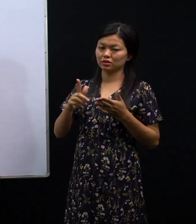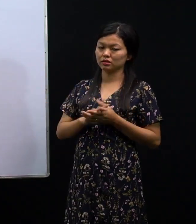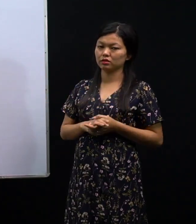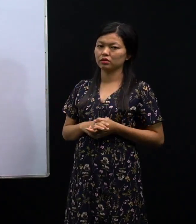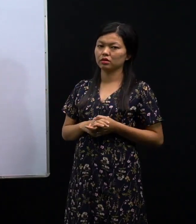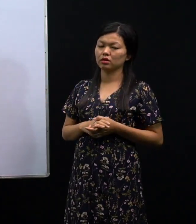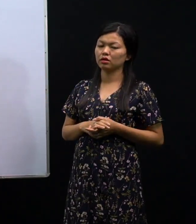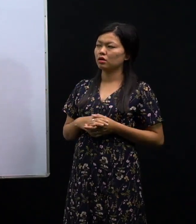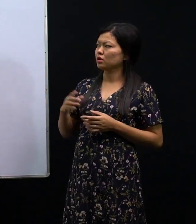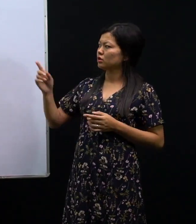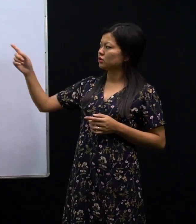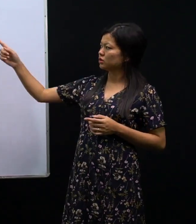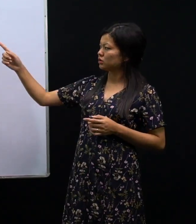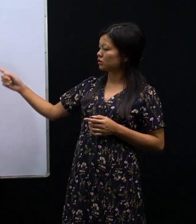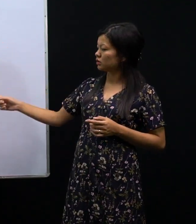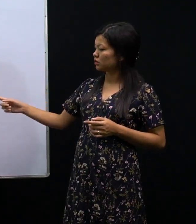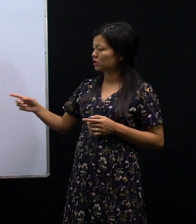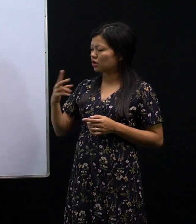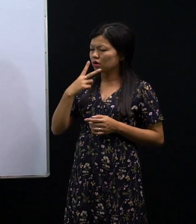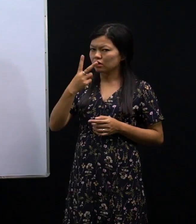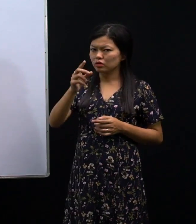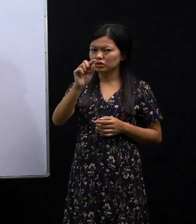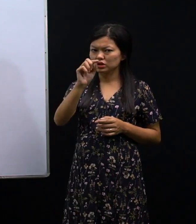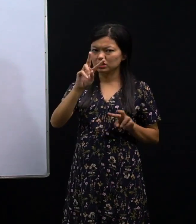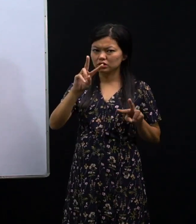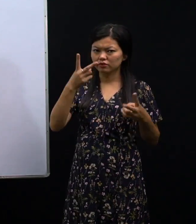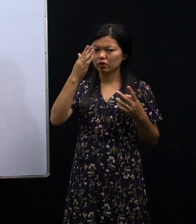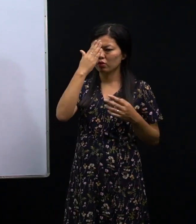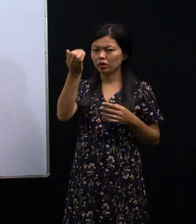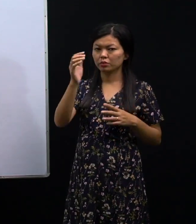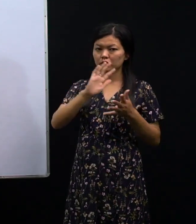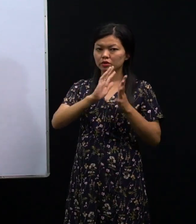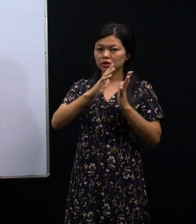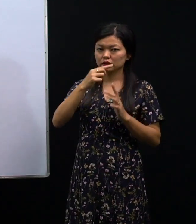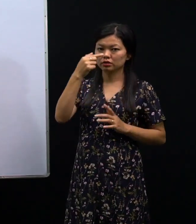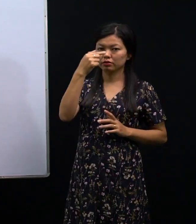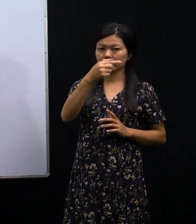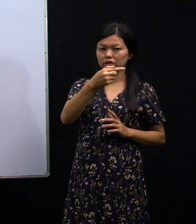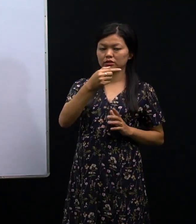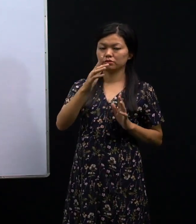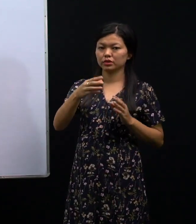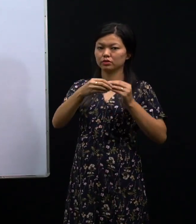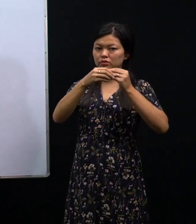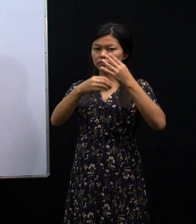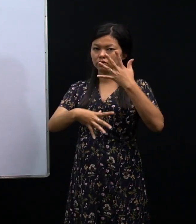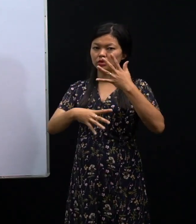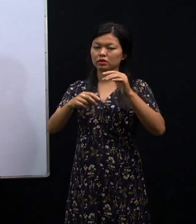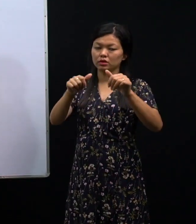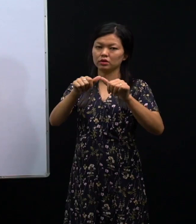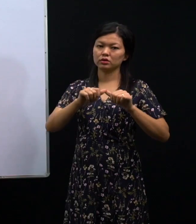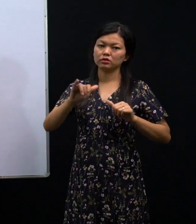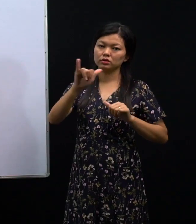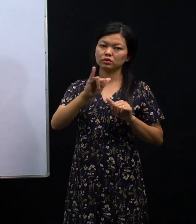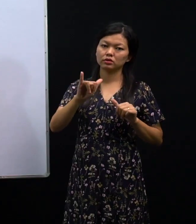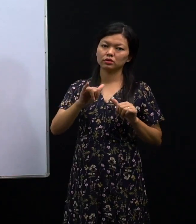do you call, awkward because the minus sign in the beginning. But the answer both, if you expand it, you will get the same answer here. Do